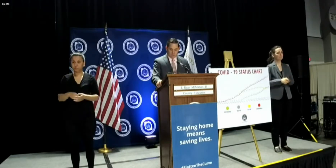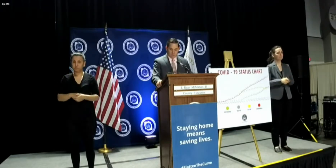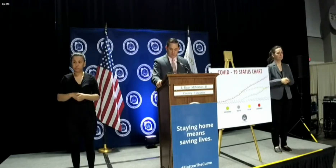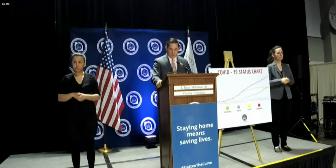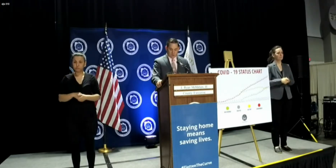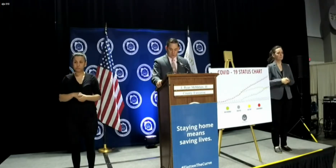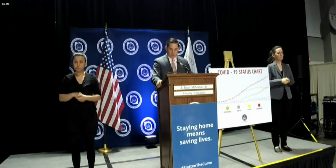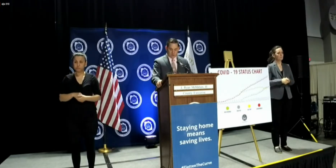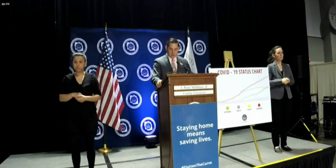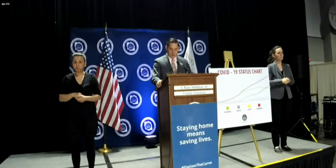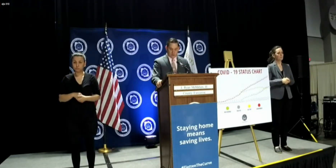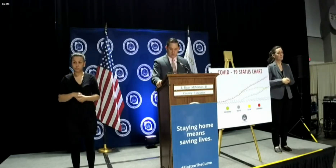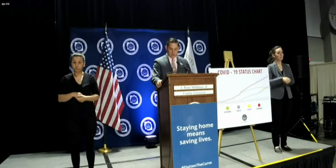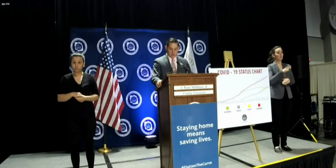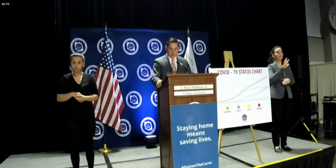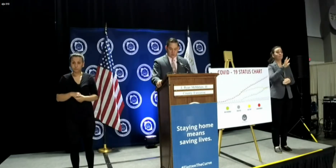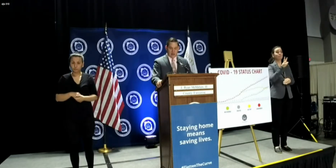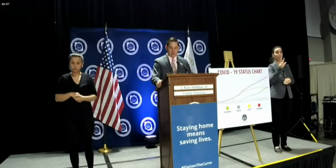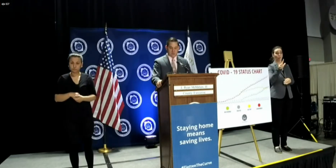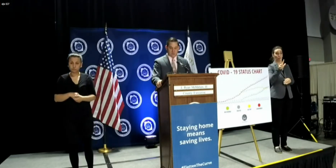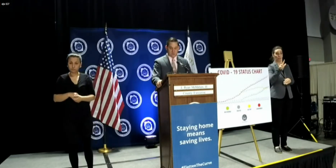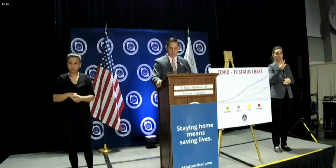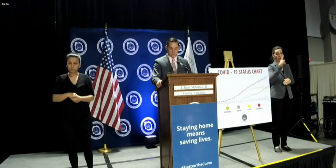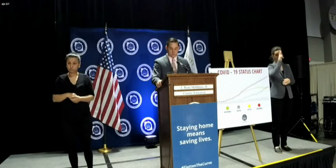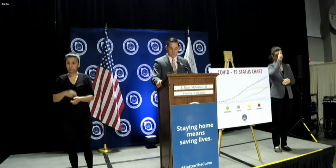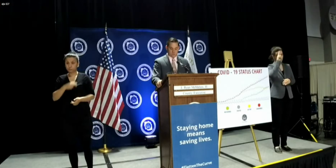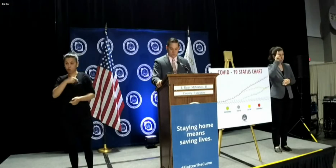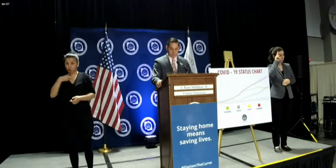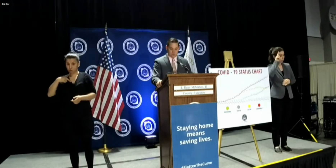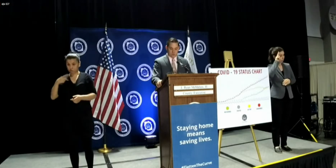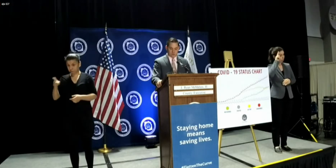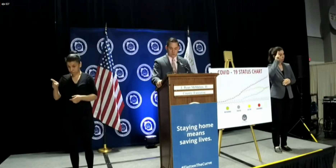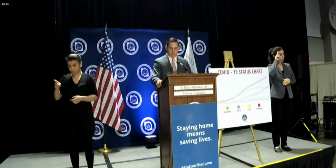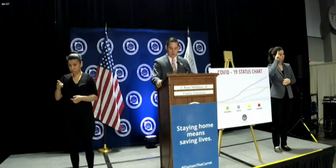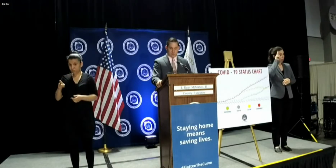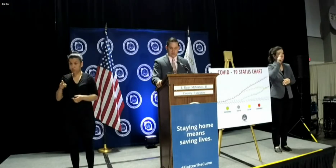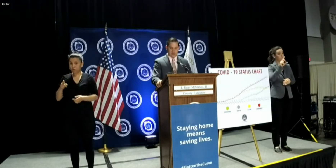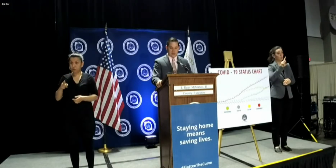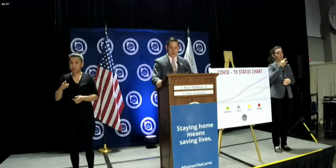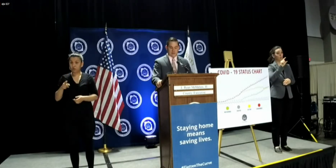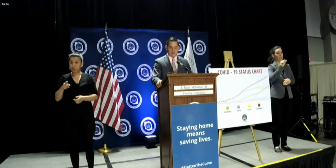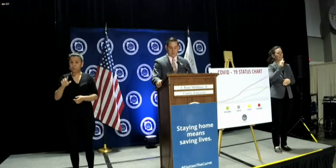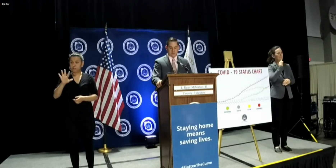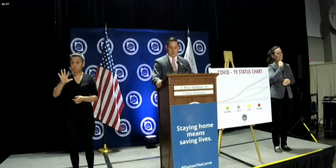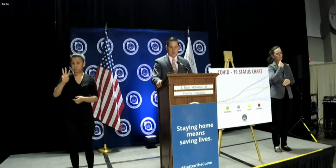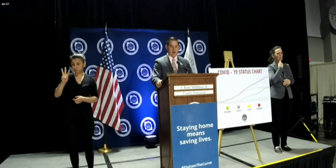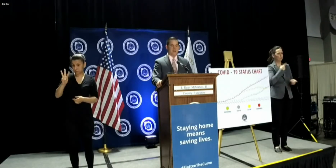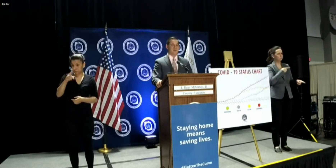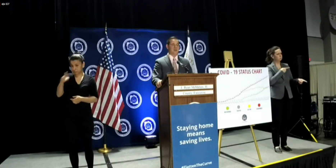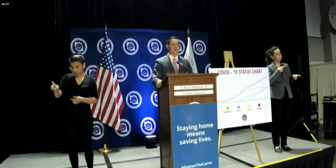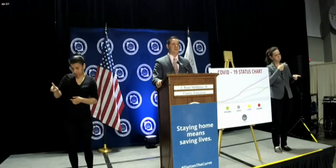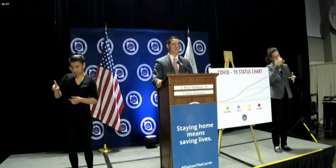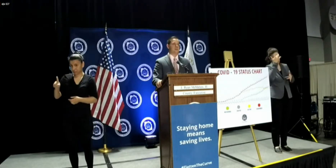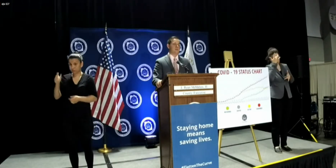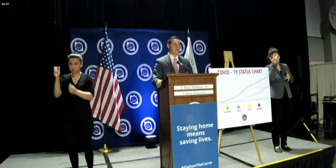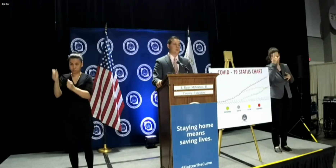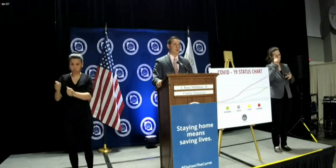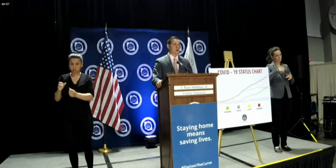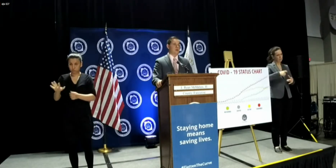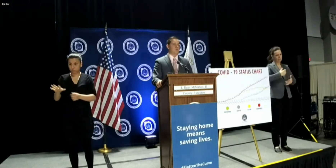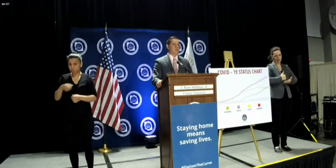We have 53 individuals in the hospital. This is representing 19% of our active